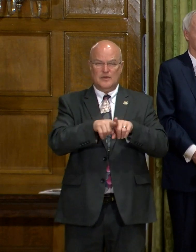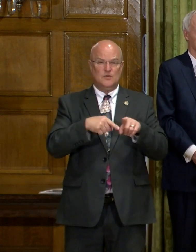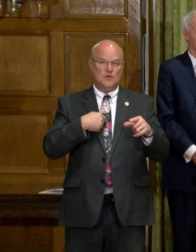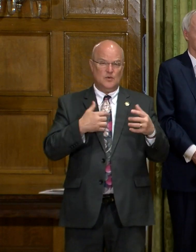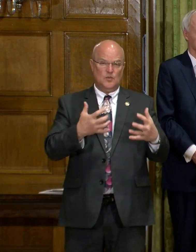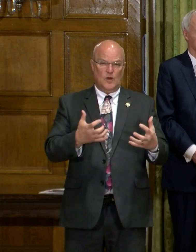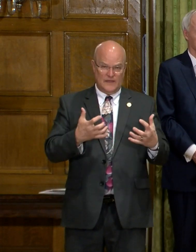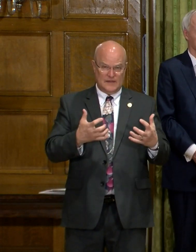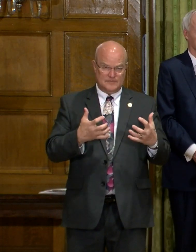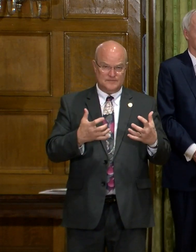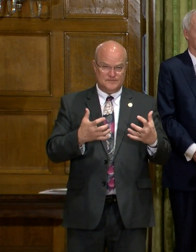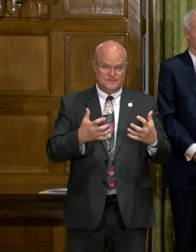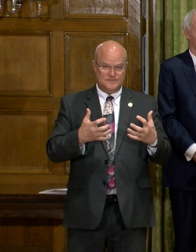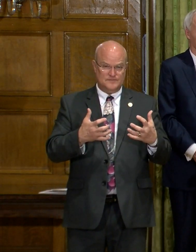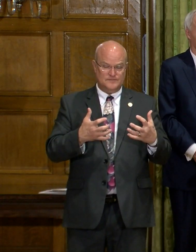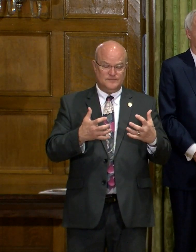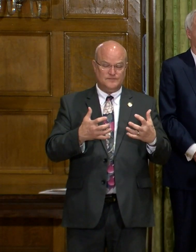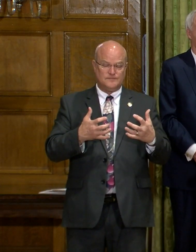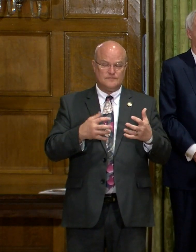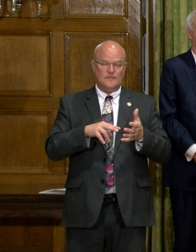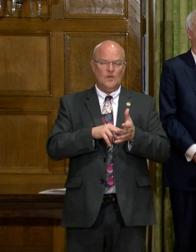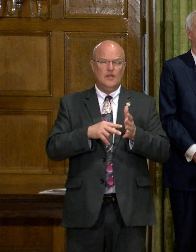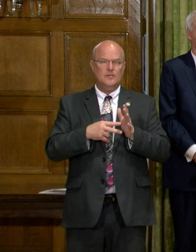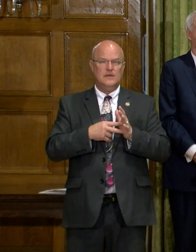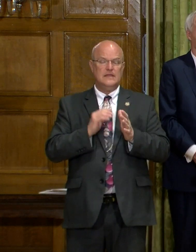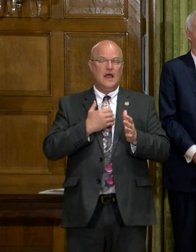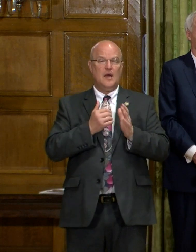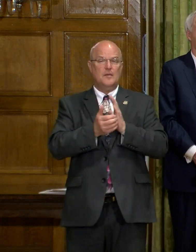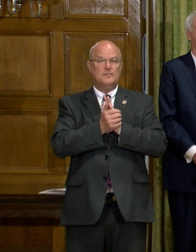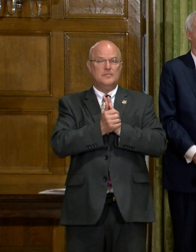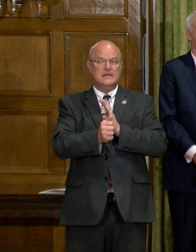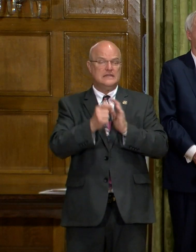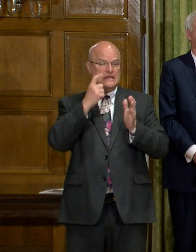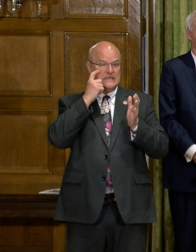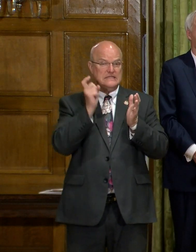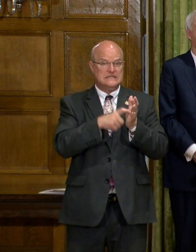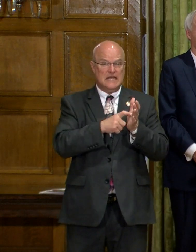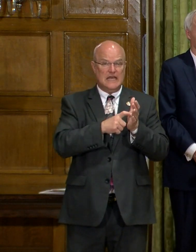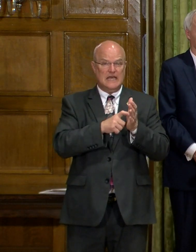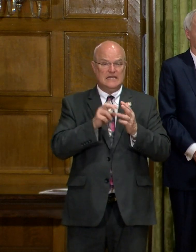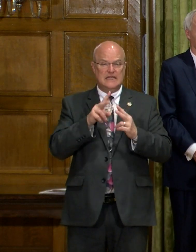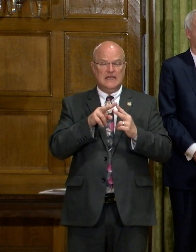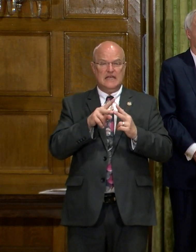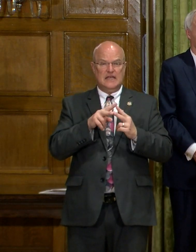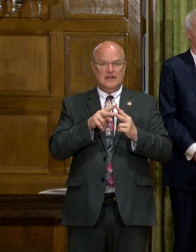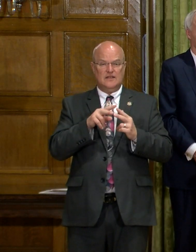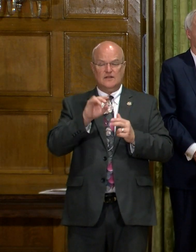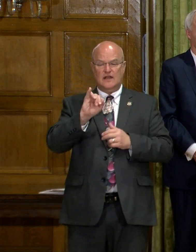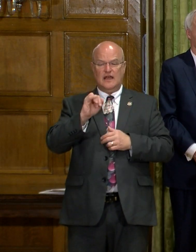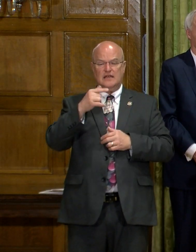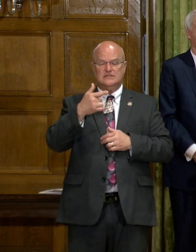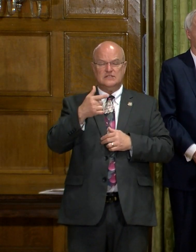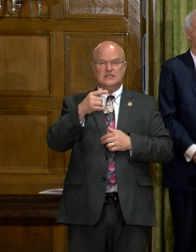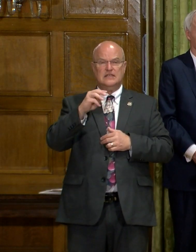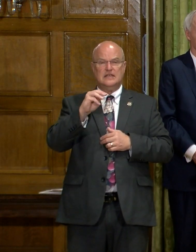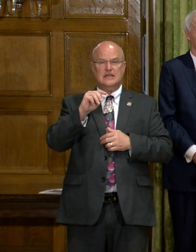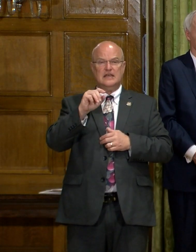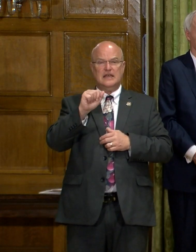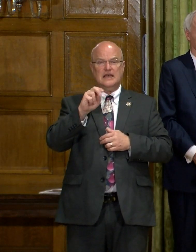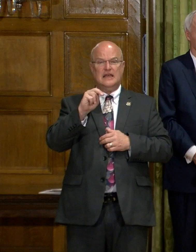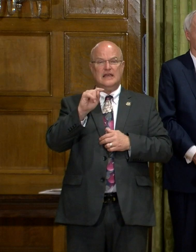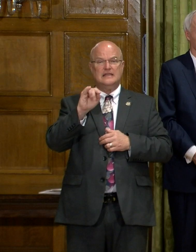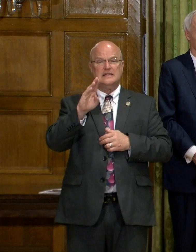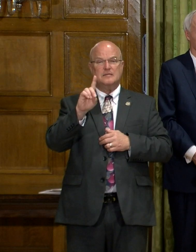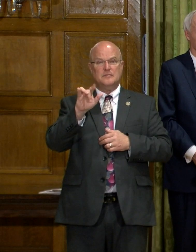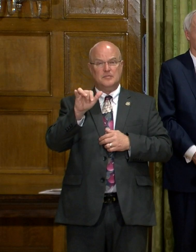we would like them to be, meaning that our ability to detect either IgM antibodies